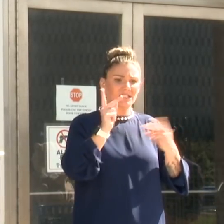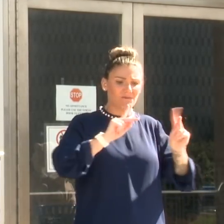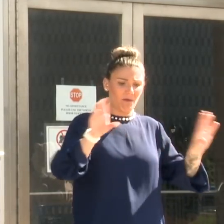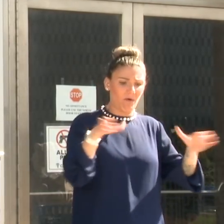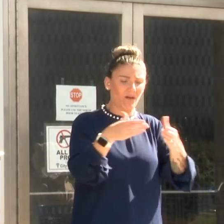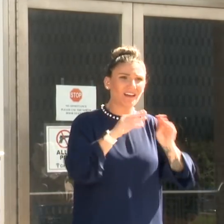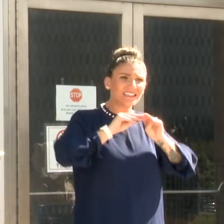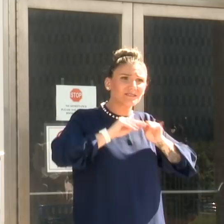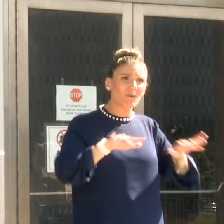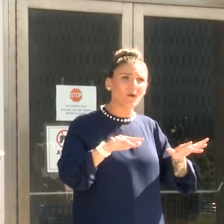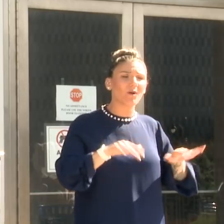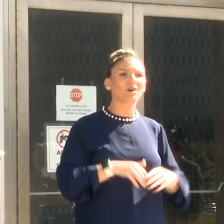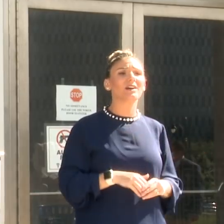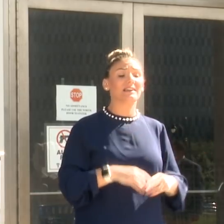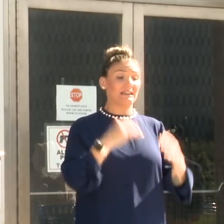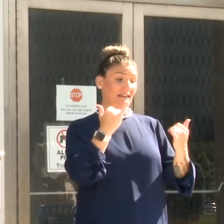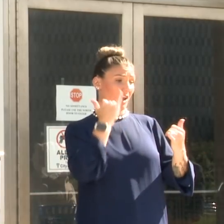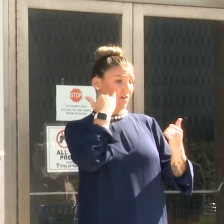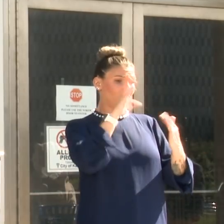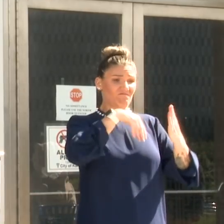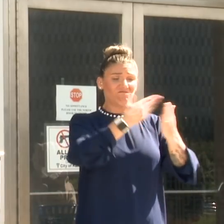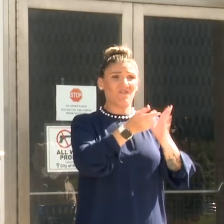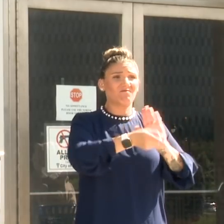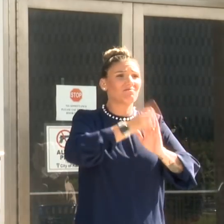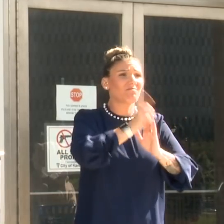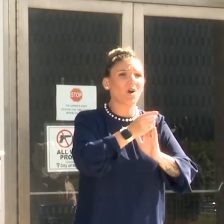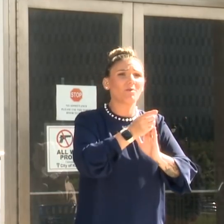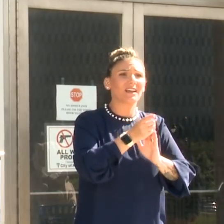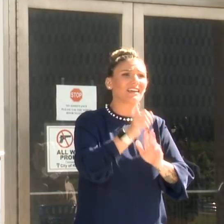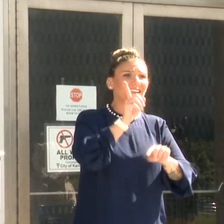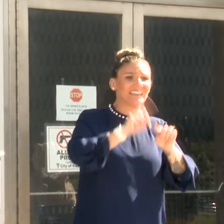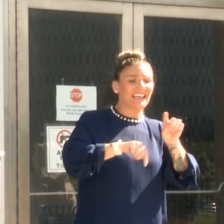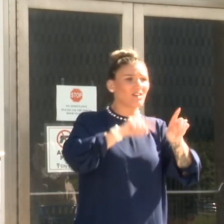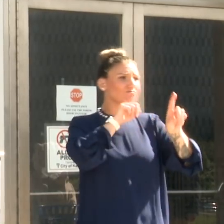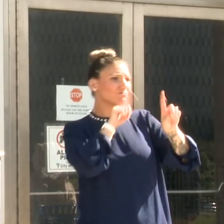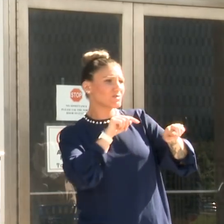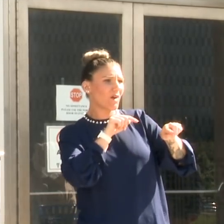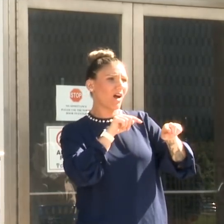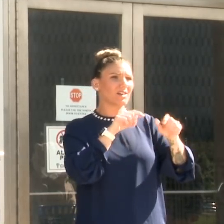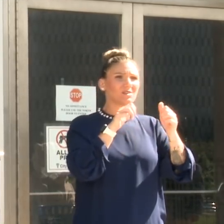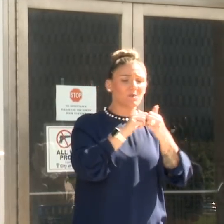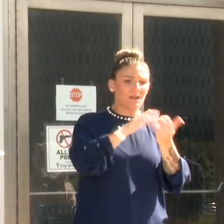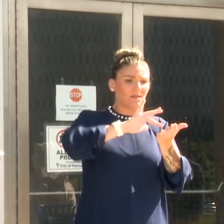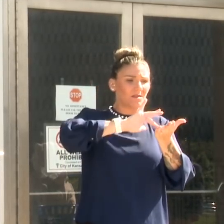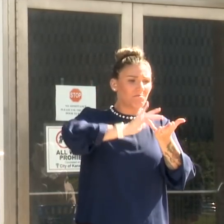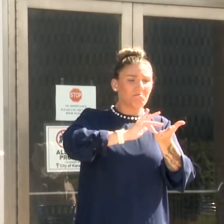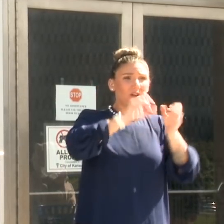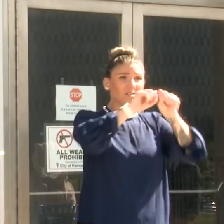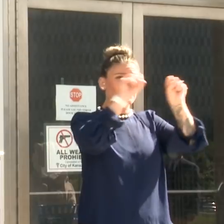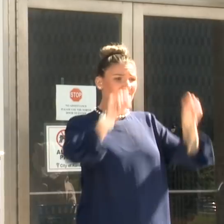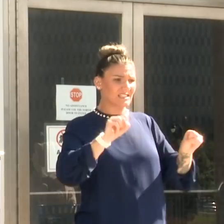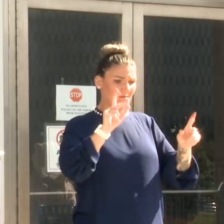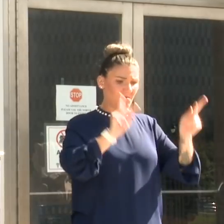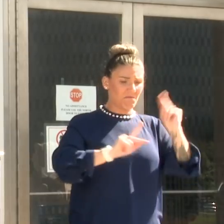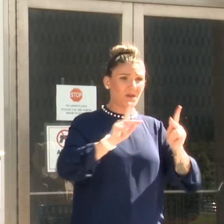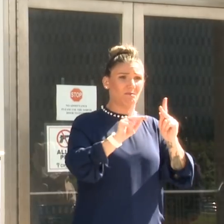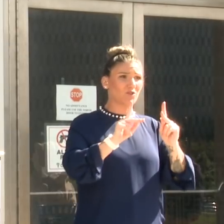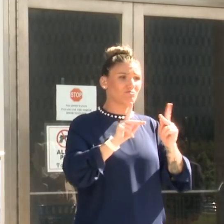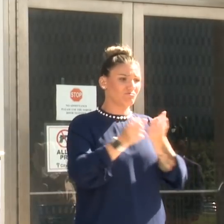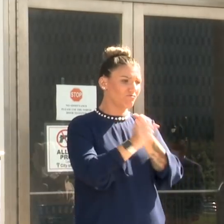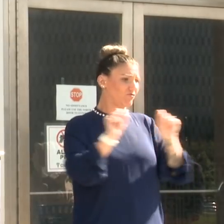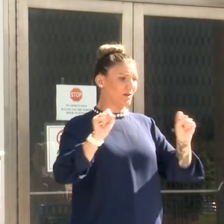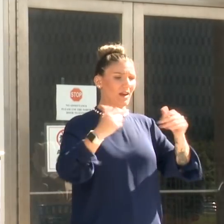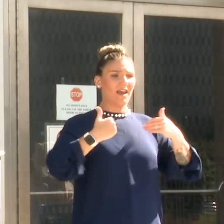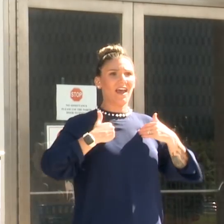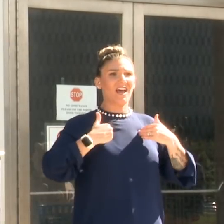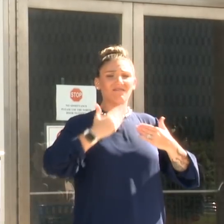exposed. Now, if we get to the point where we can't respond in the medical system anymore and people's freedom of